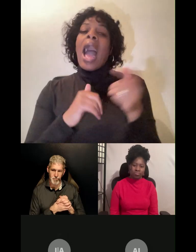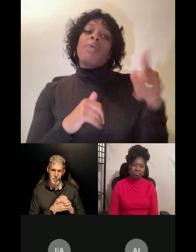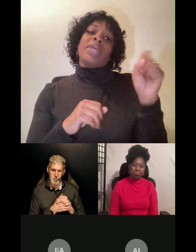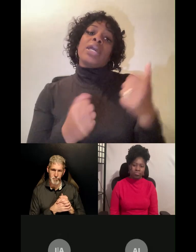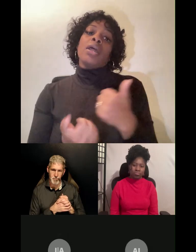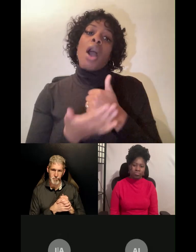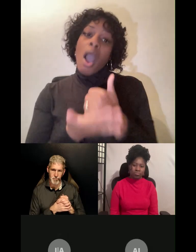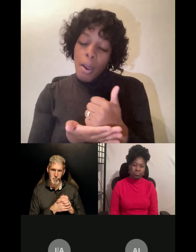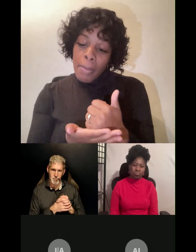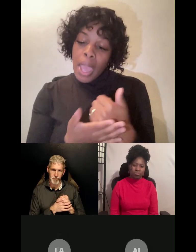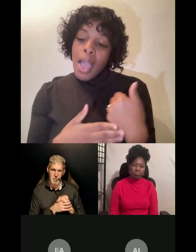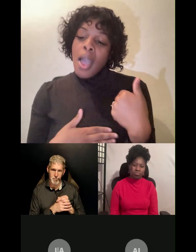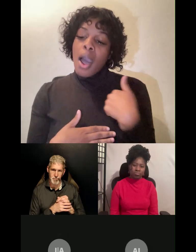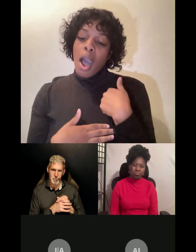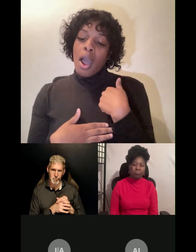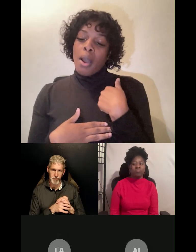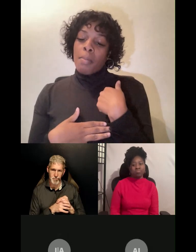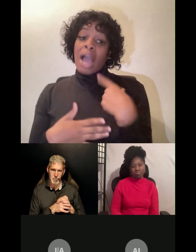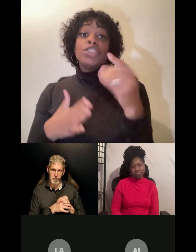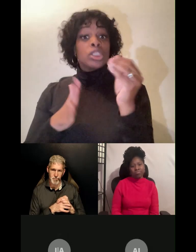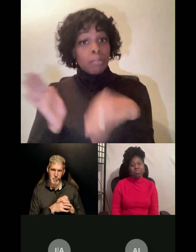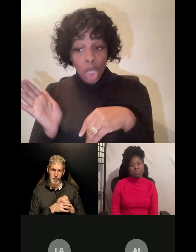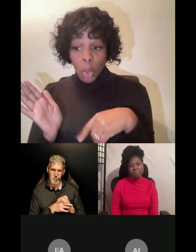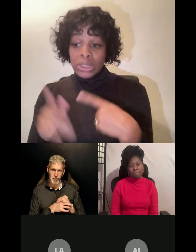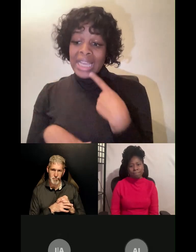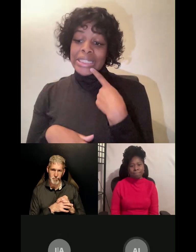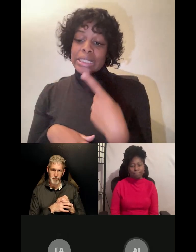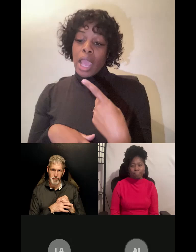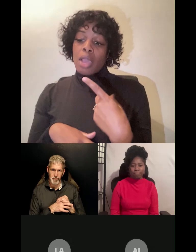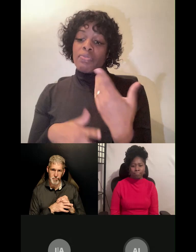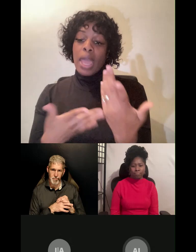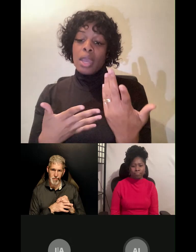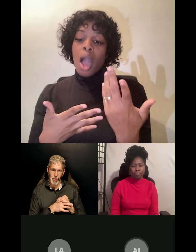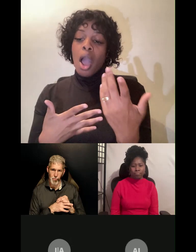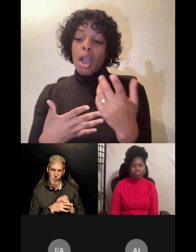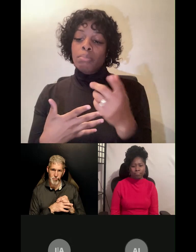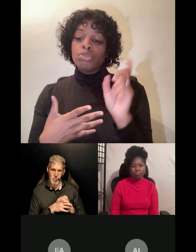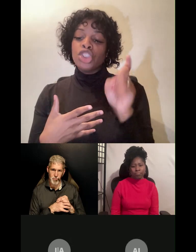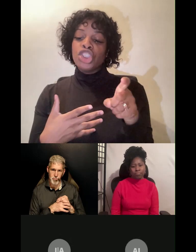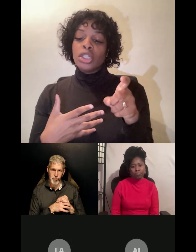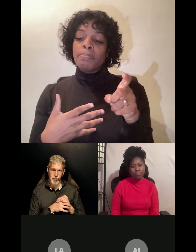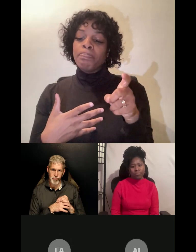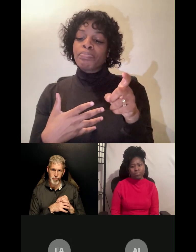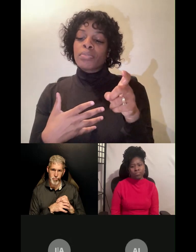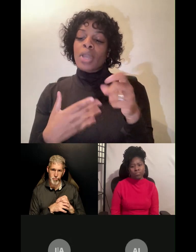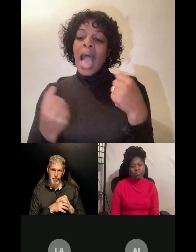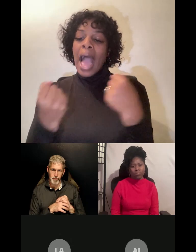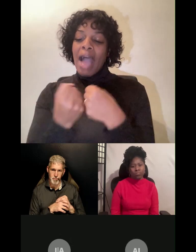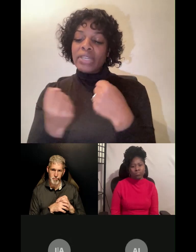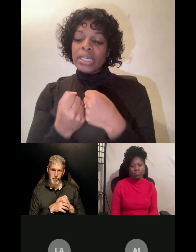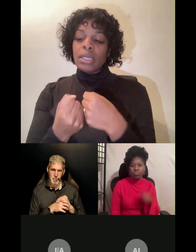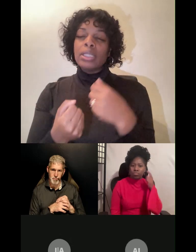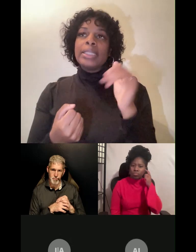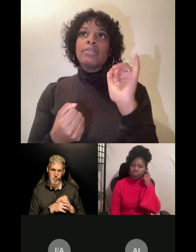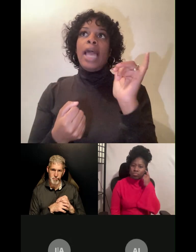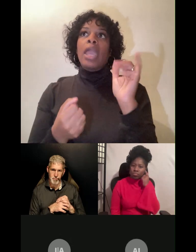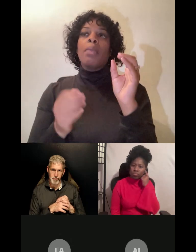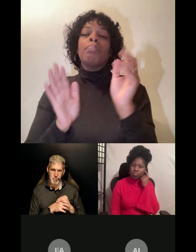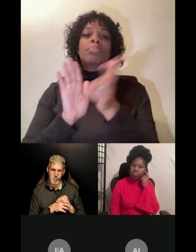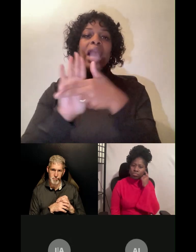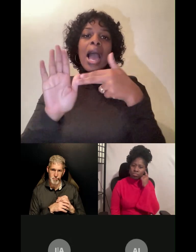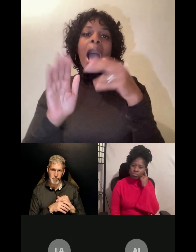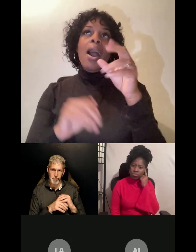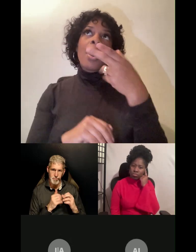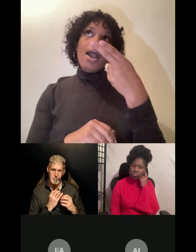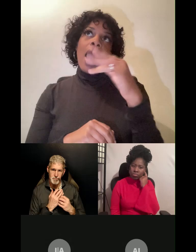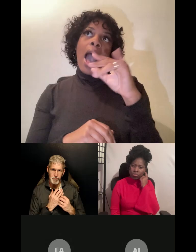understand how they can help. I've took some notes. I said that we should advocate, like